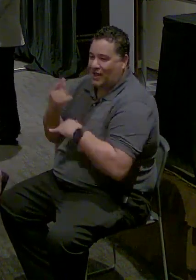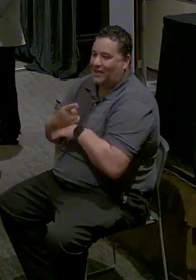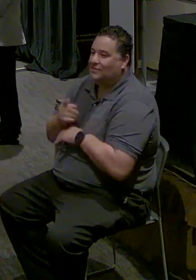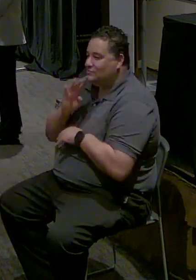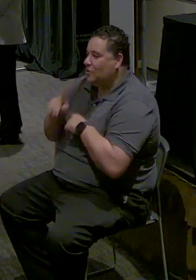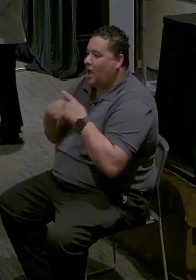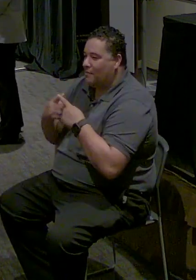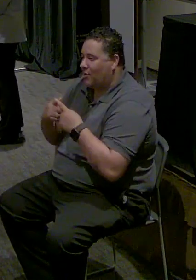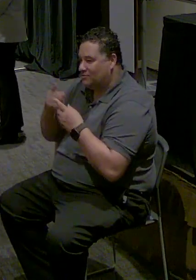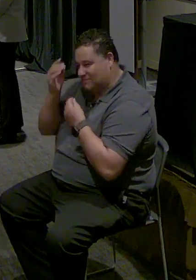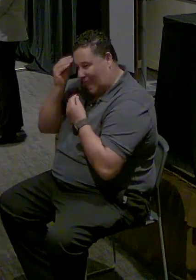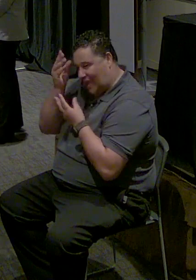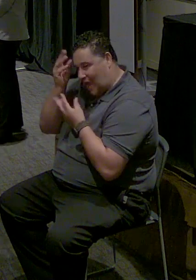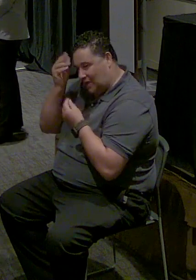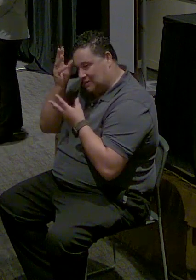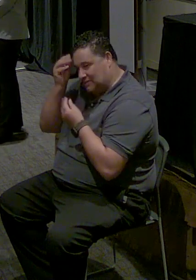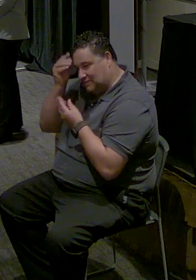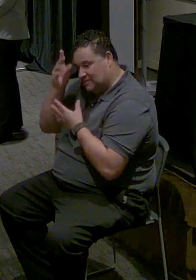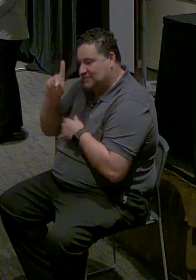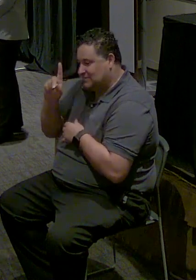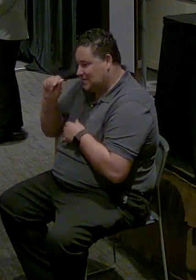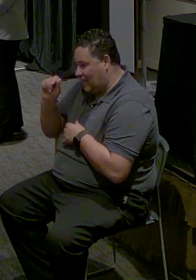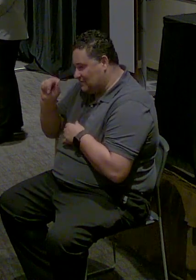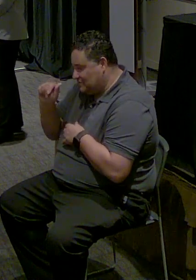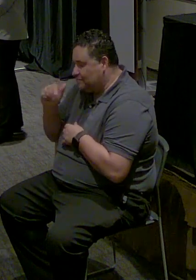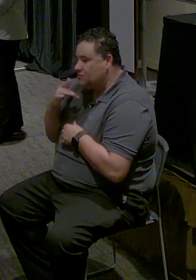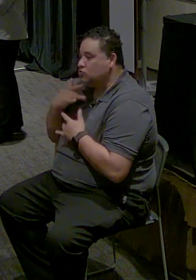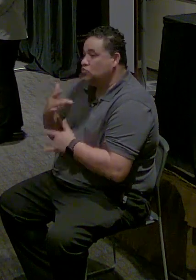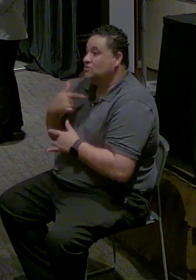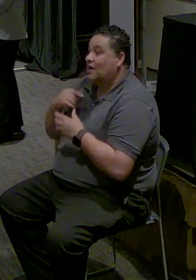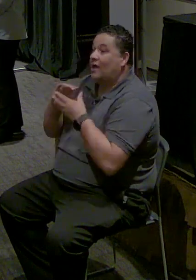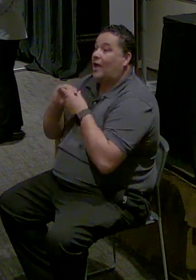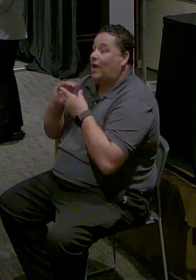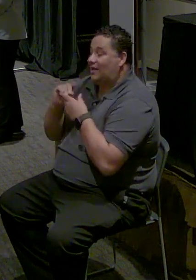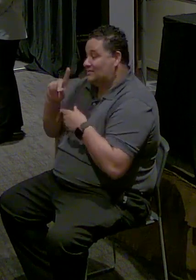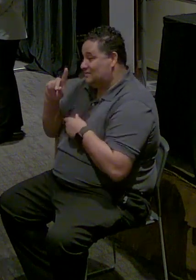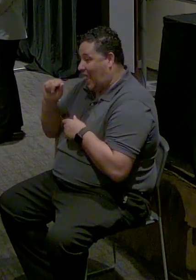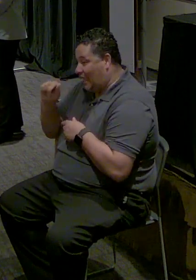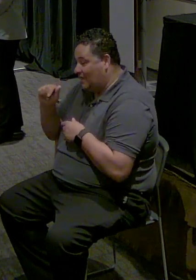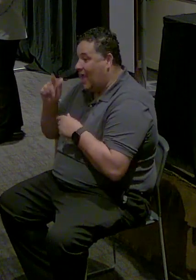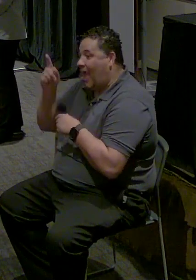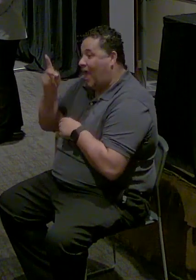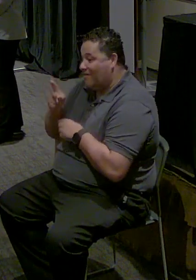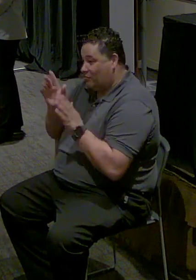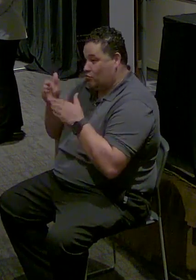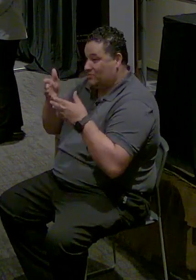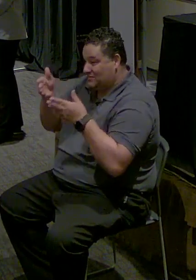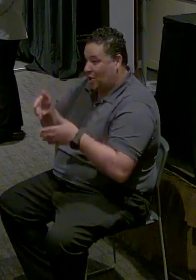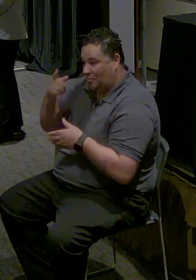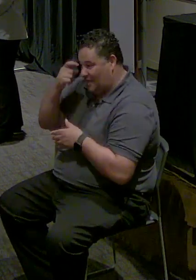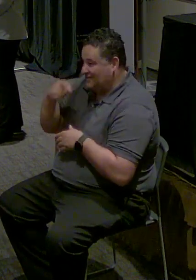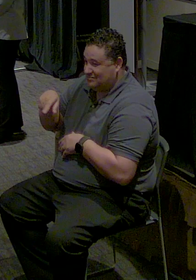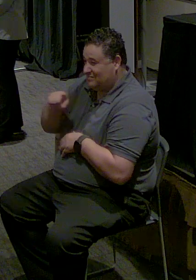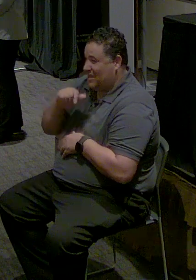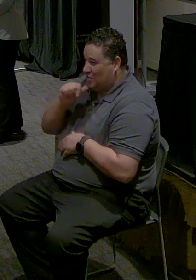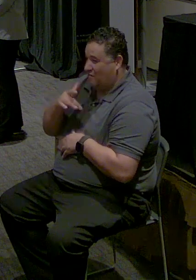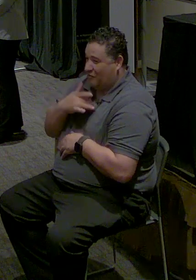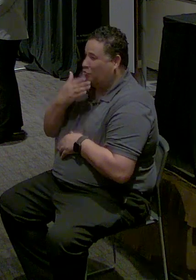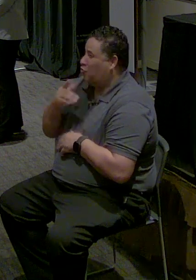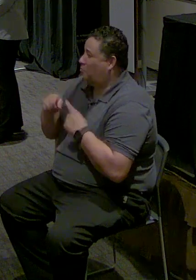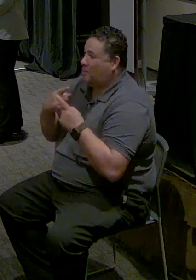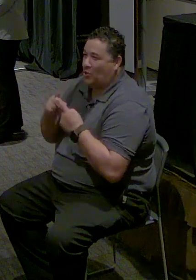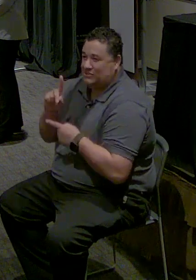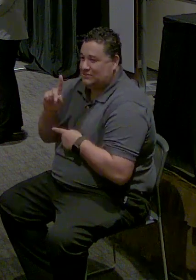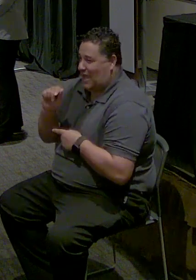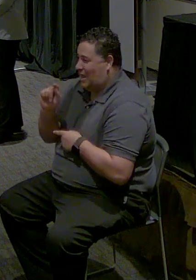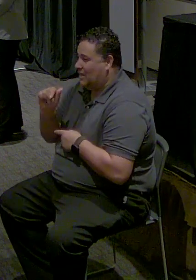data. Usually when I talk to groups about data, there's half the room that's there because they don't feel good about data. They don't